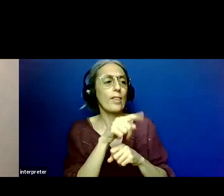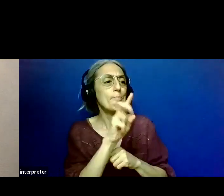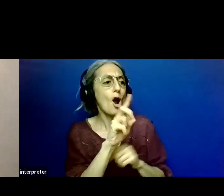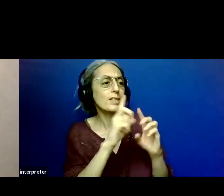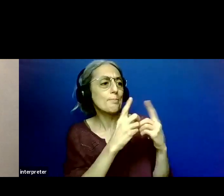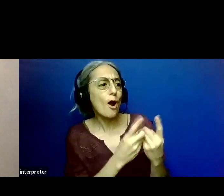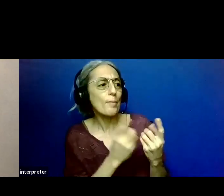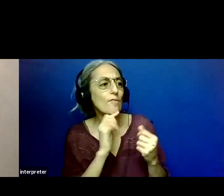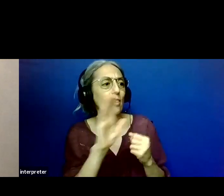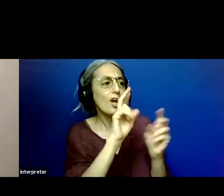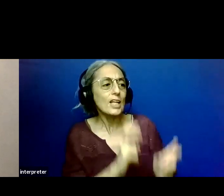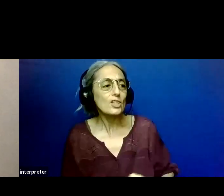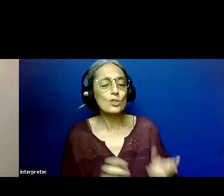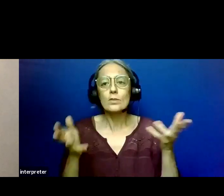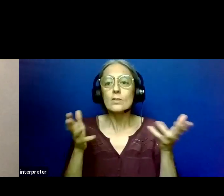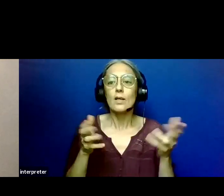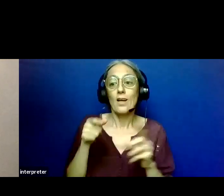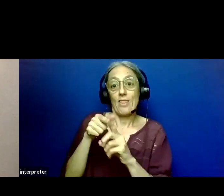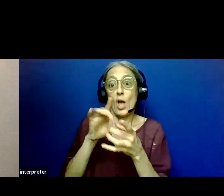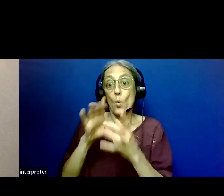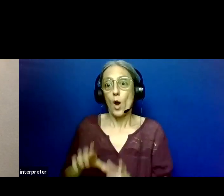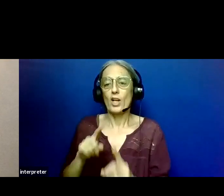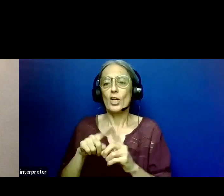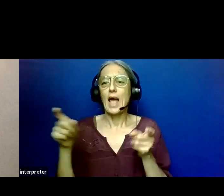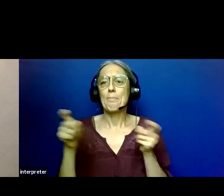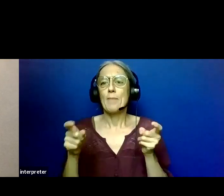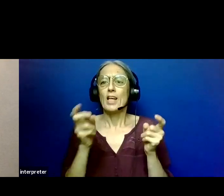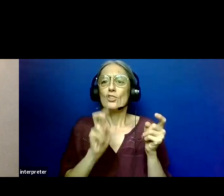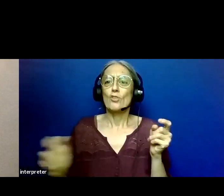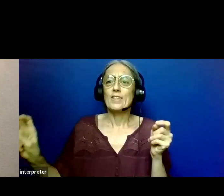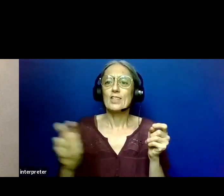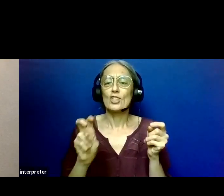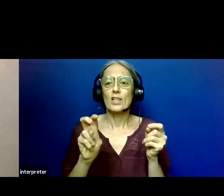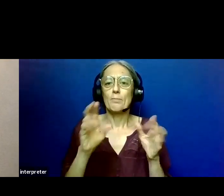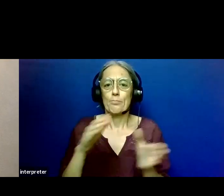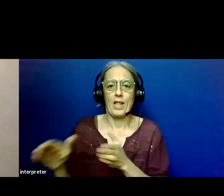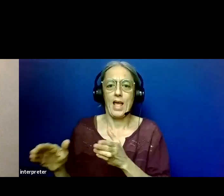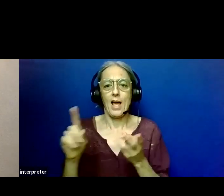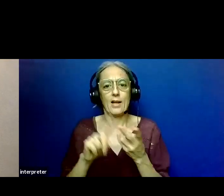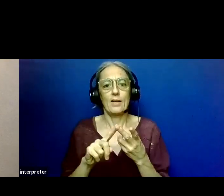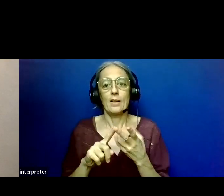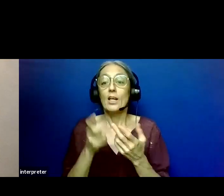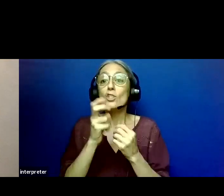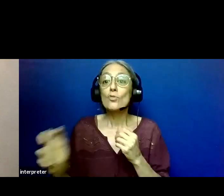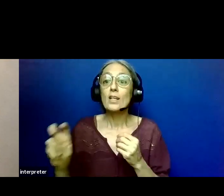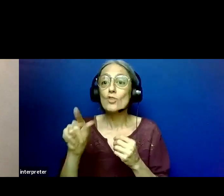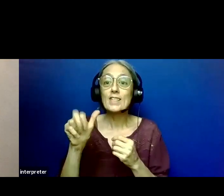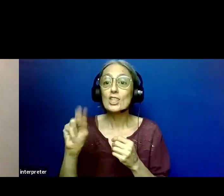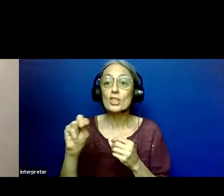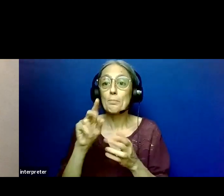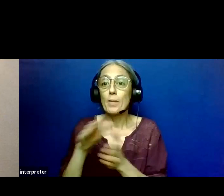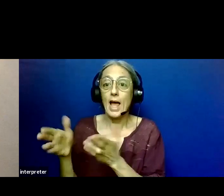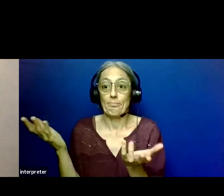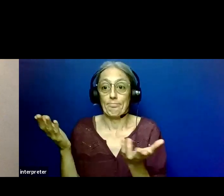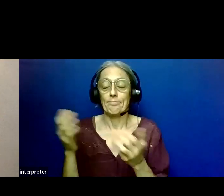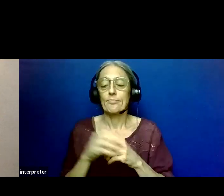They can manage your transition plan. A second on transition plans, what are they? Transition plans